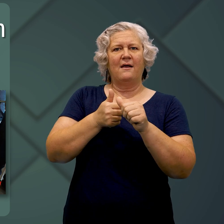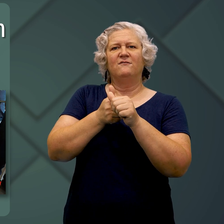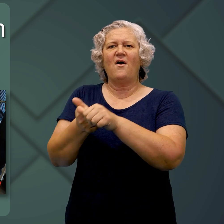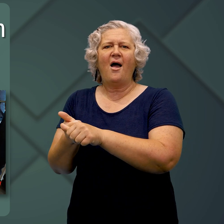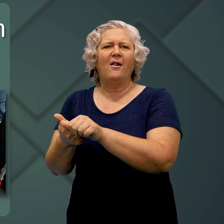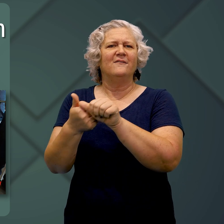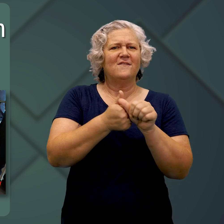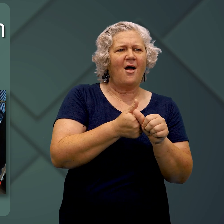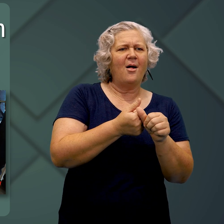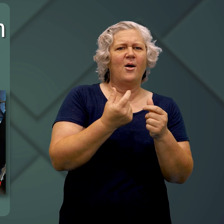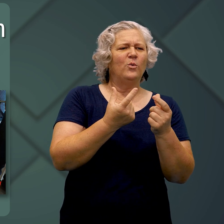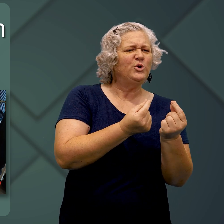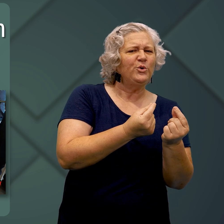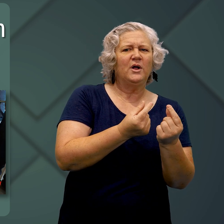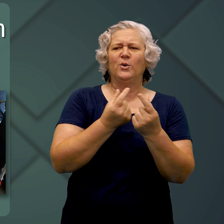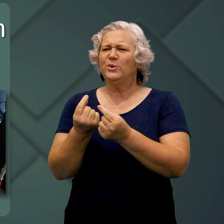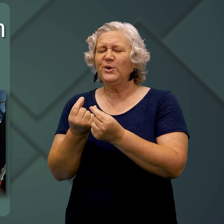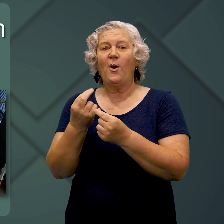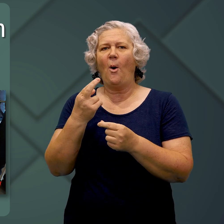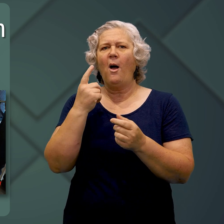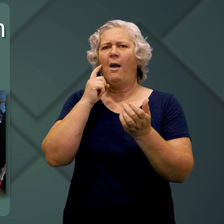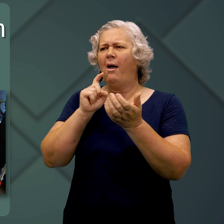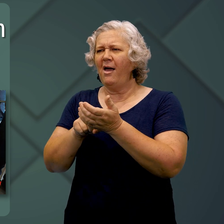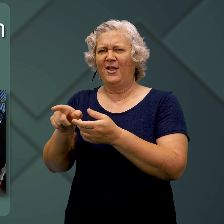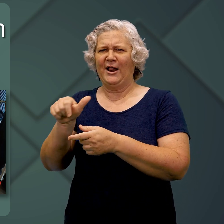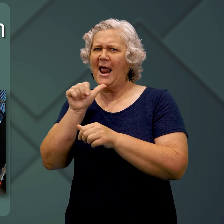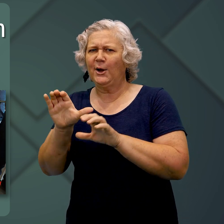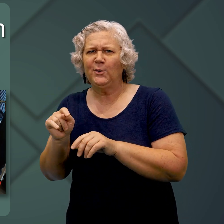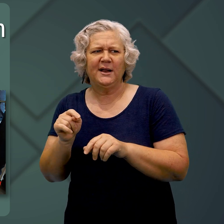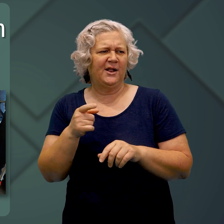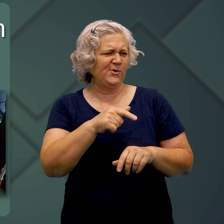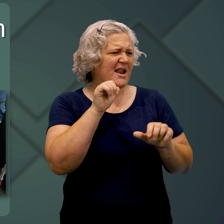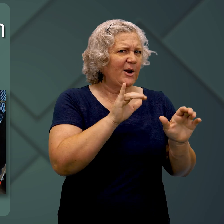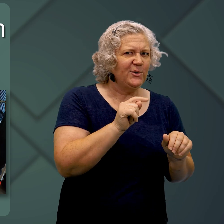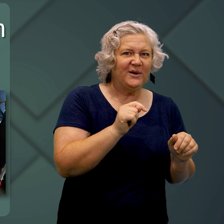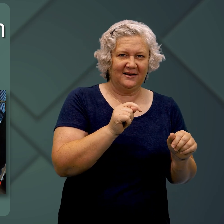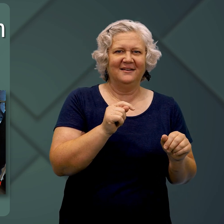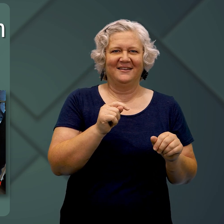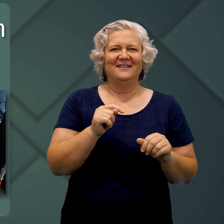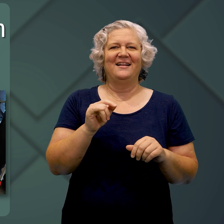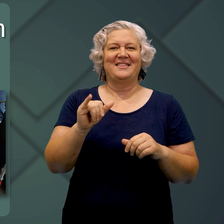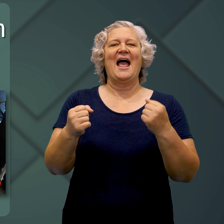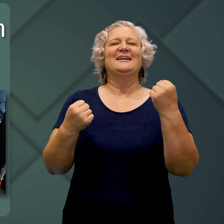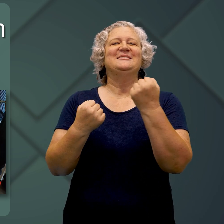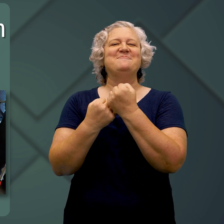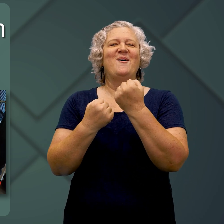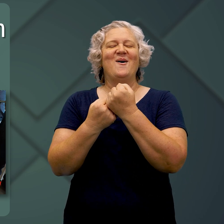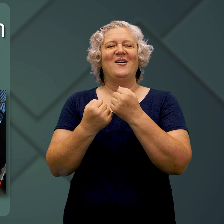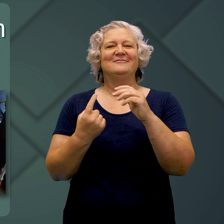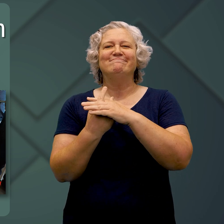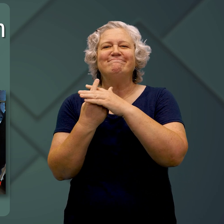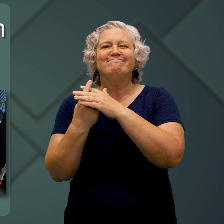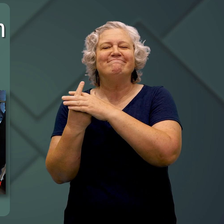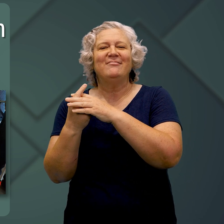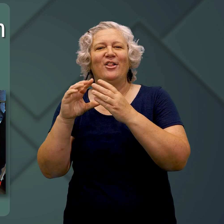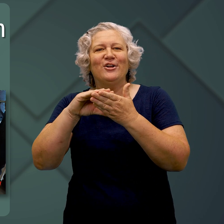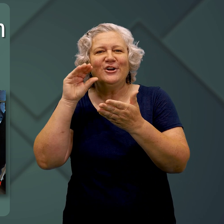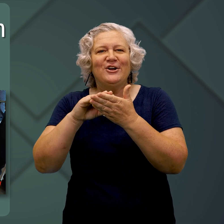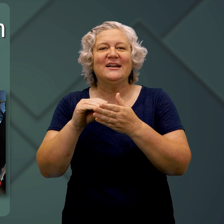are able to follow the actions of the other, of what they're doing or what they're not doing. This really supports incidental